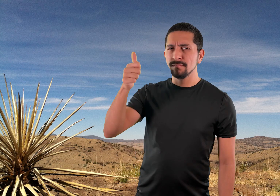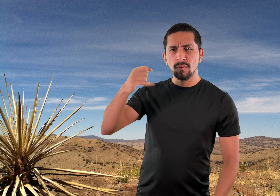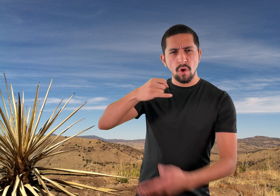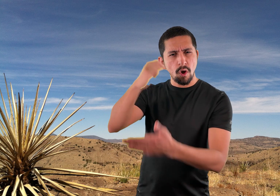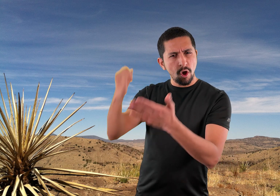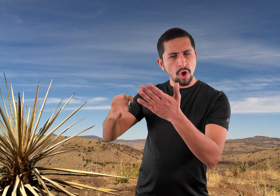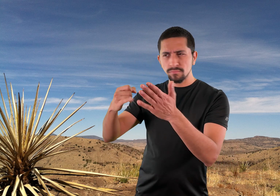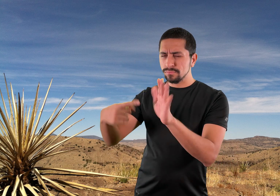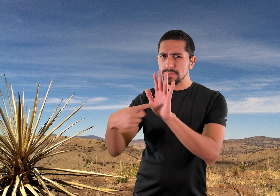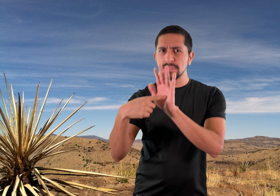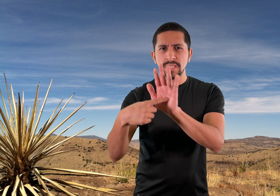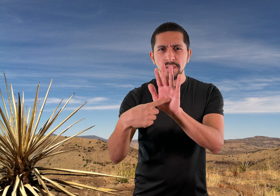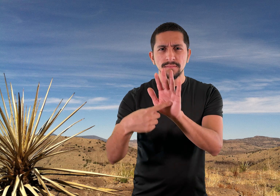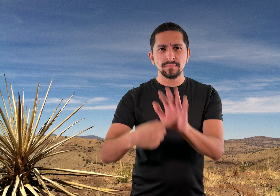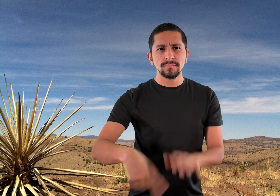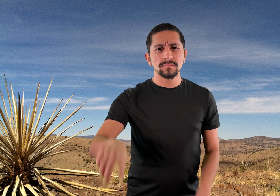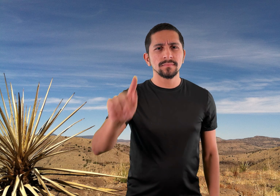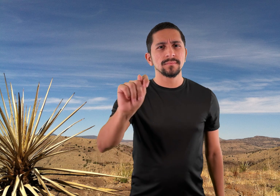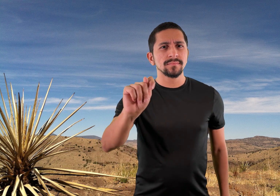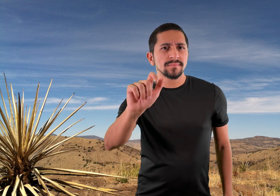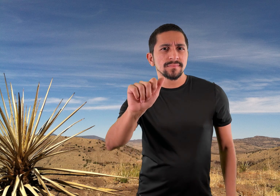Yes, an art installation of a